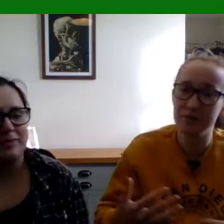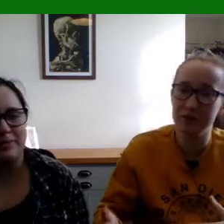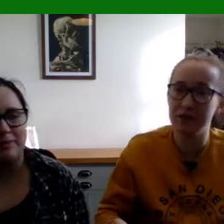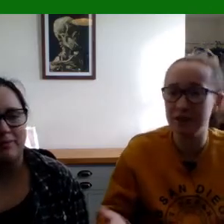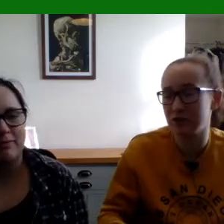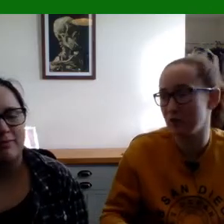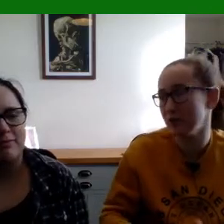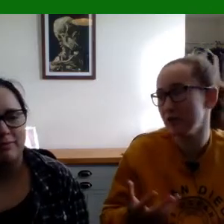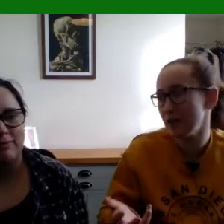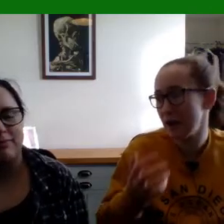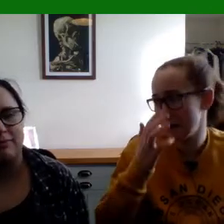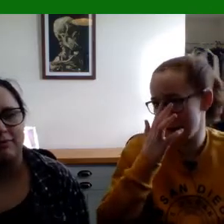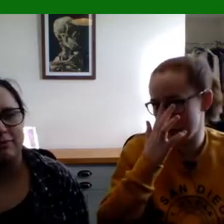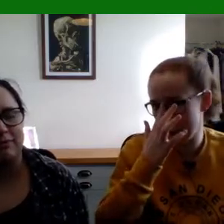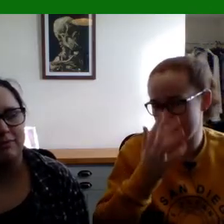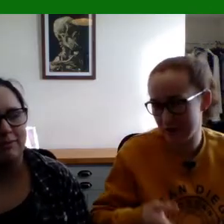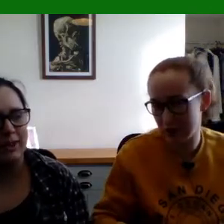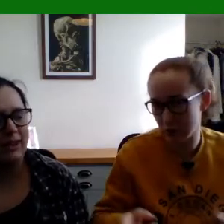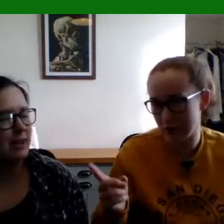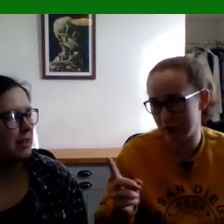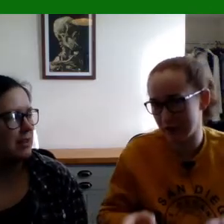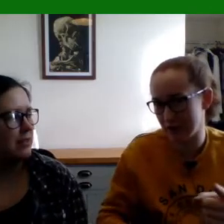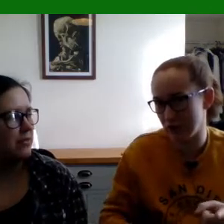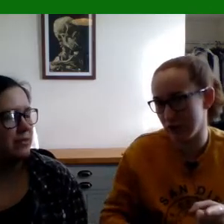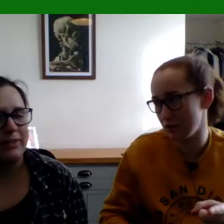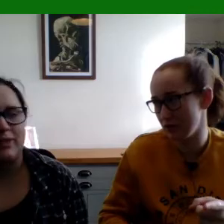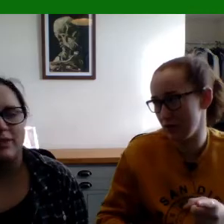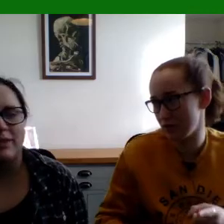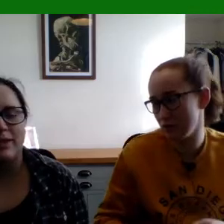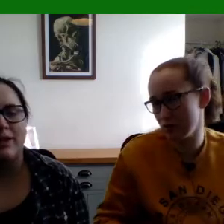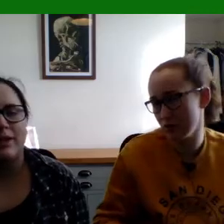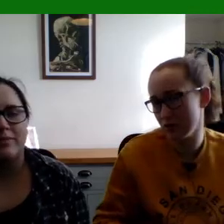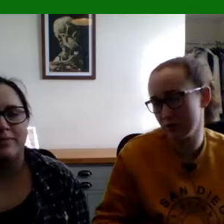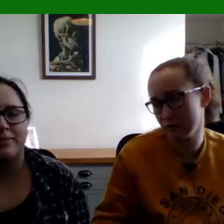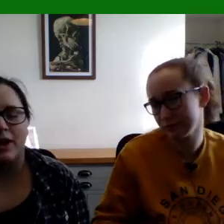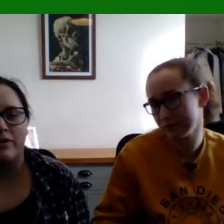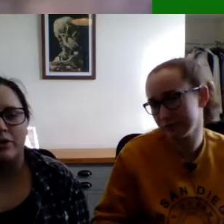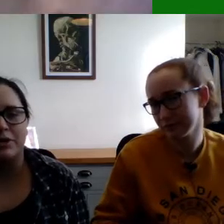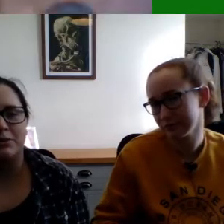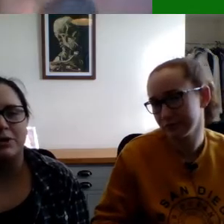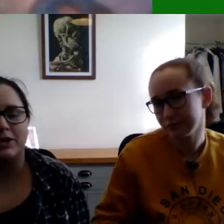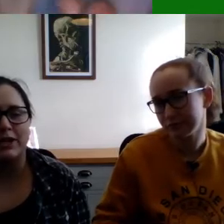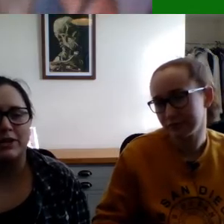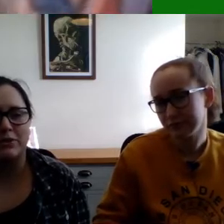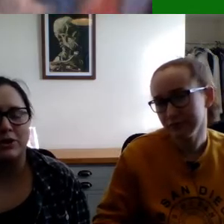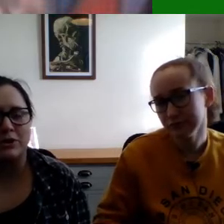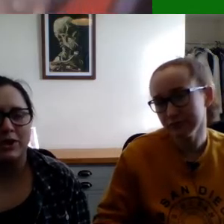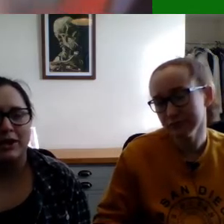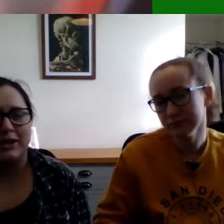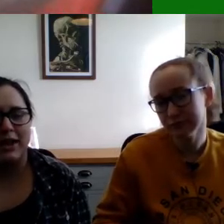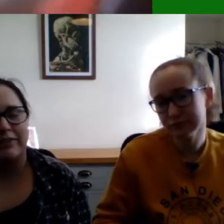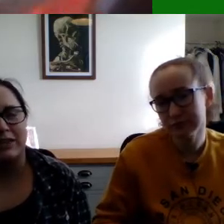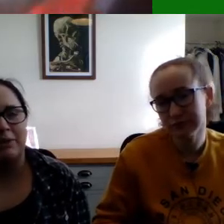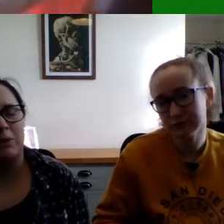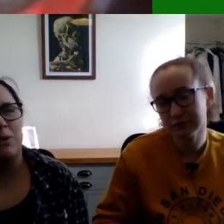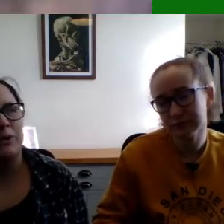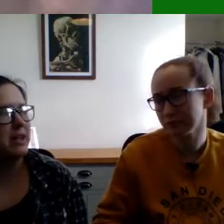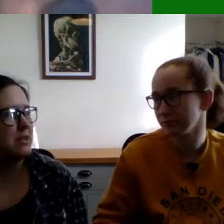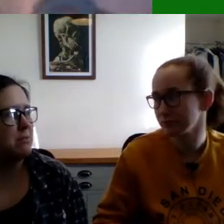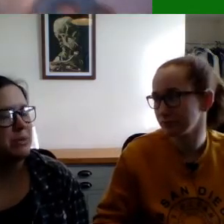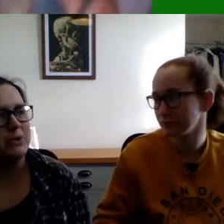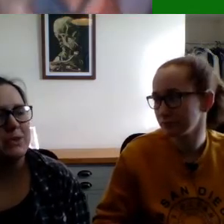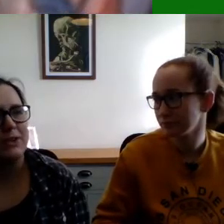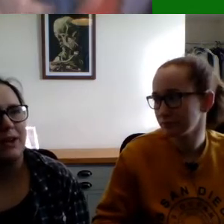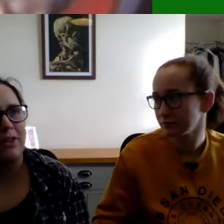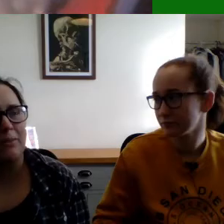heard something that linked to it, it kind of made sense, which links us into contextual cues. I've got a really weird contextual cue. It's every time I walk